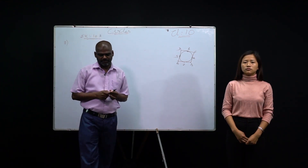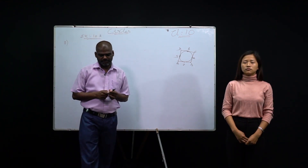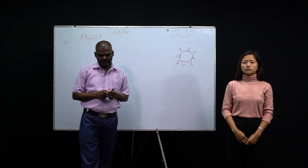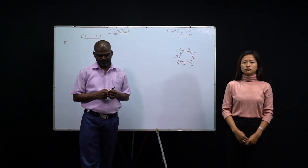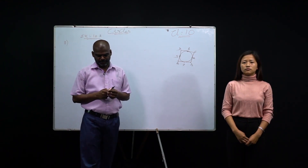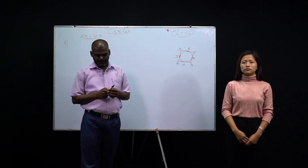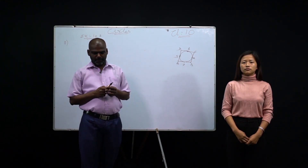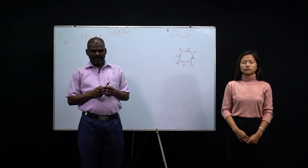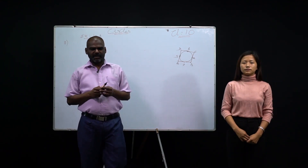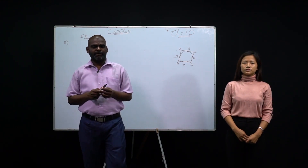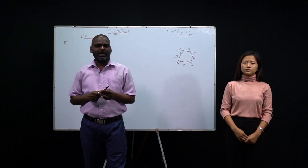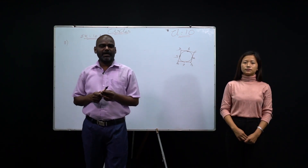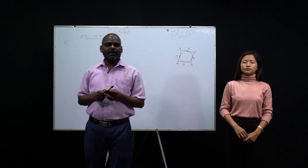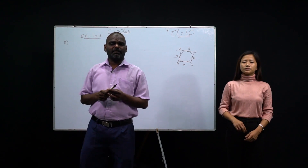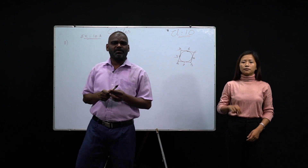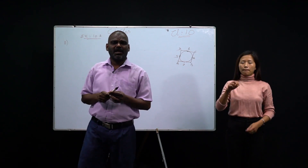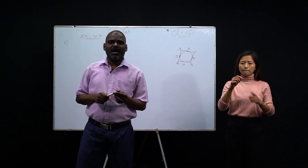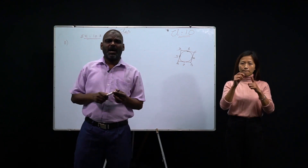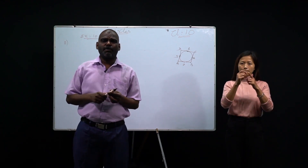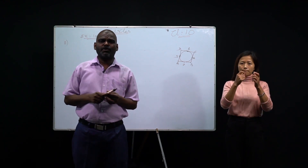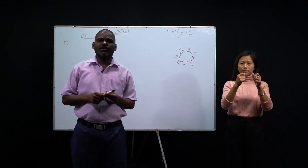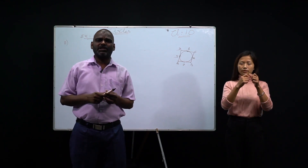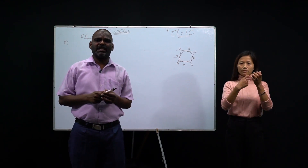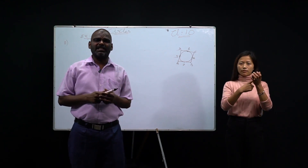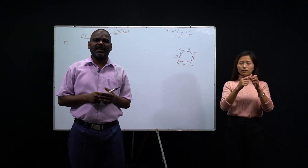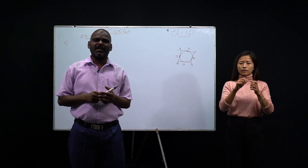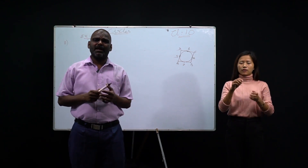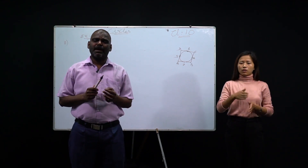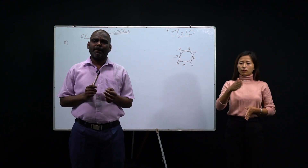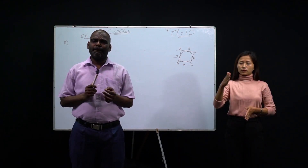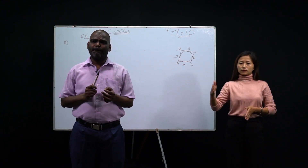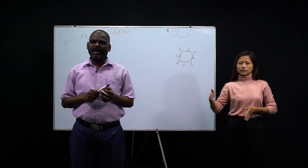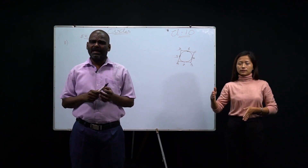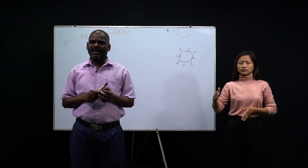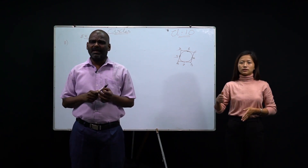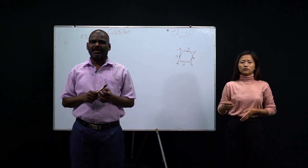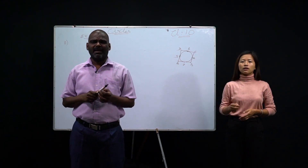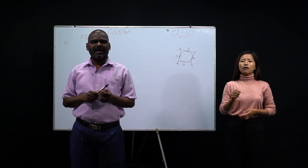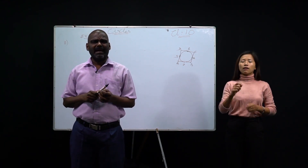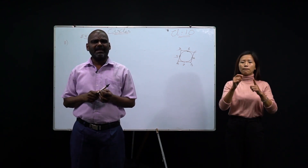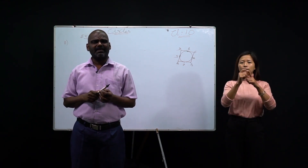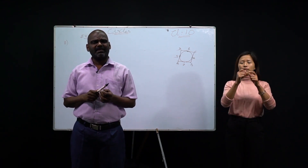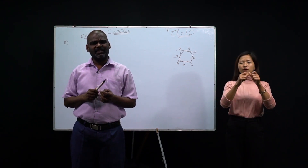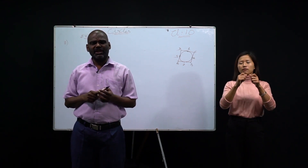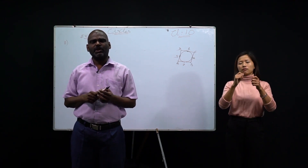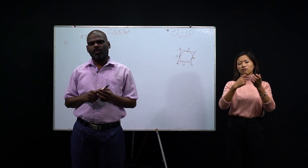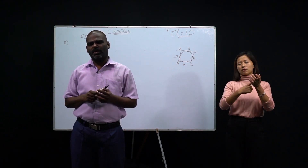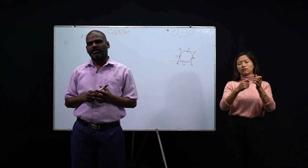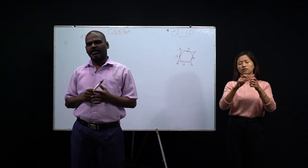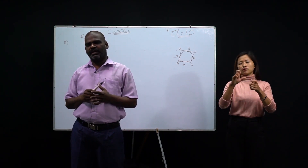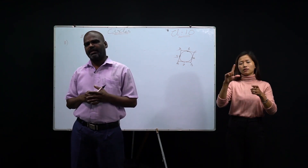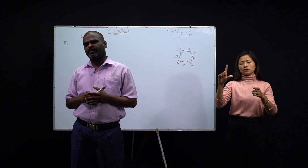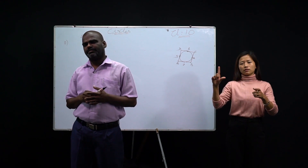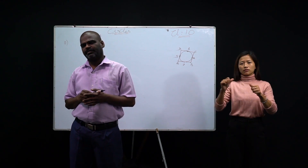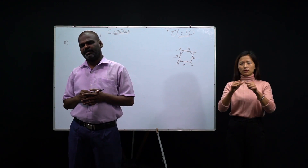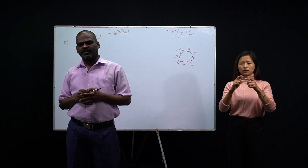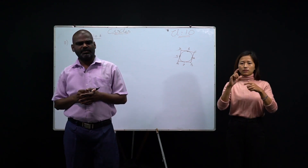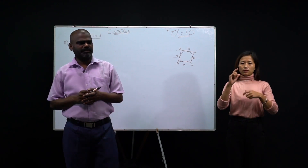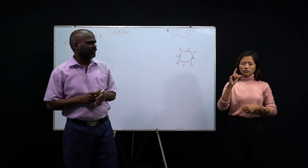Yes. In parallelogram, opposite sides are parallel and equal,